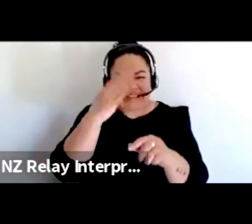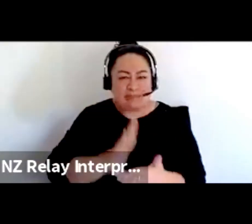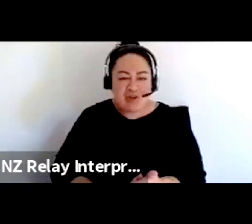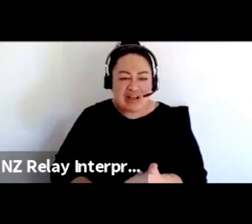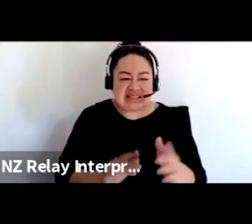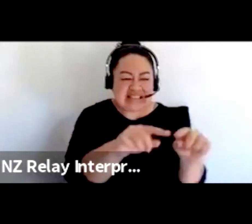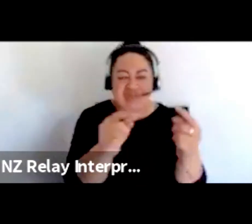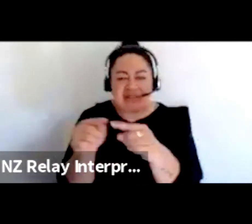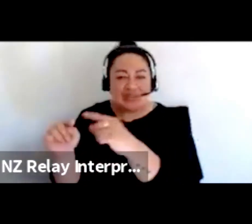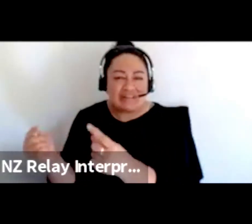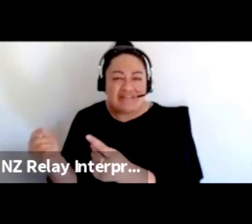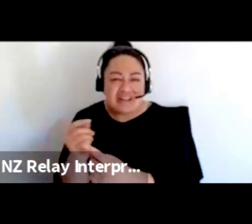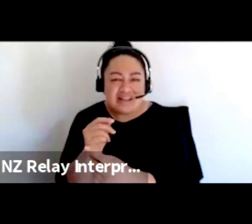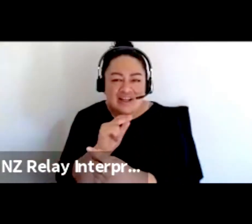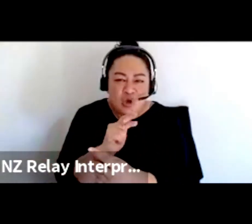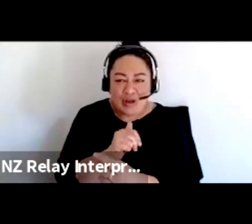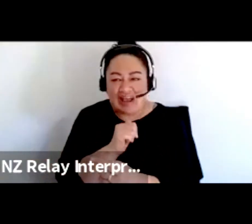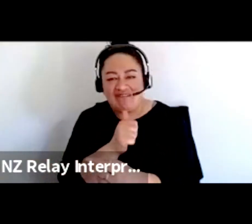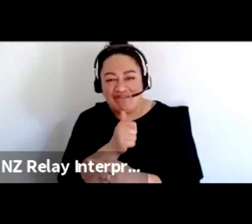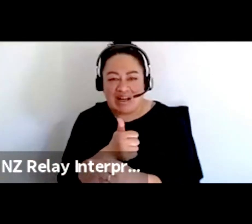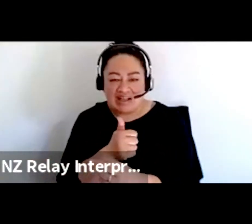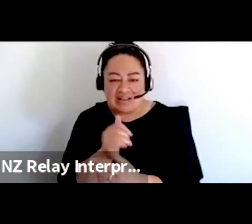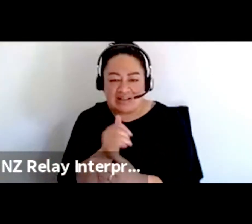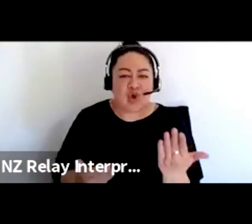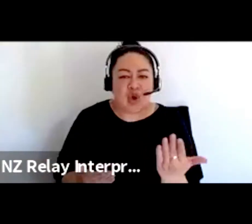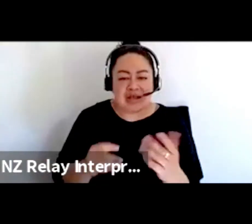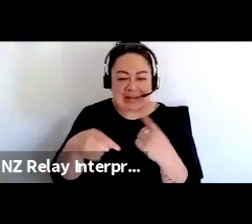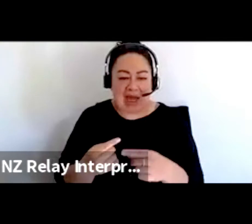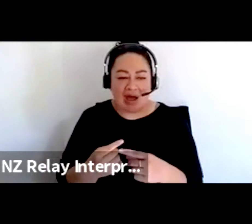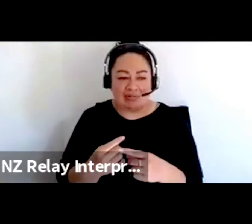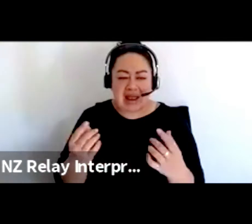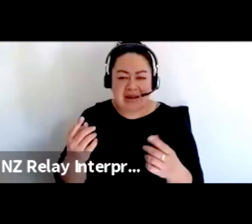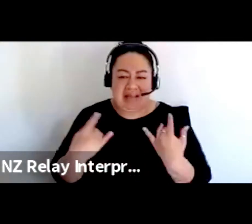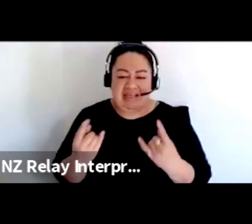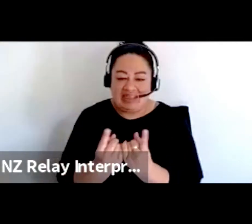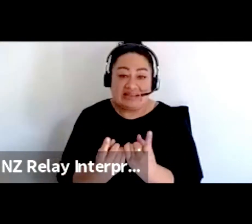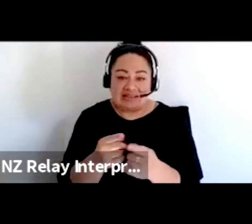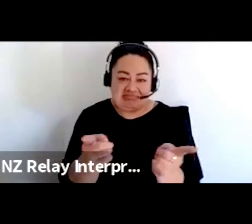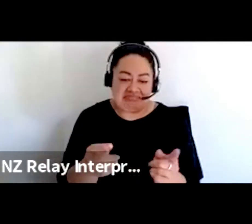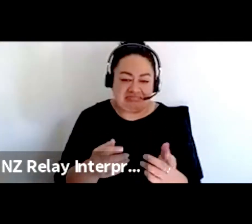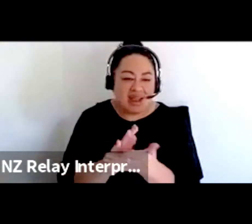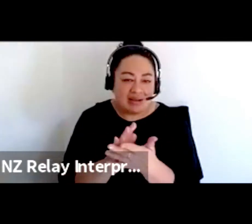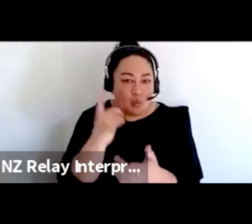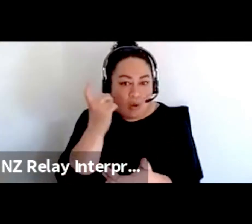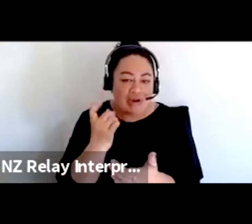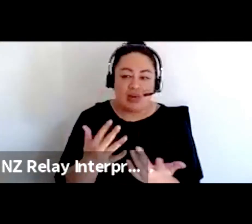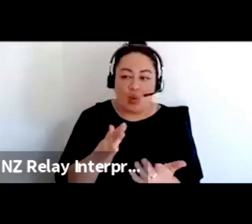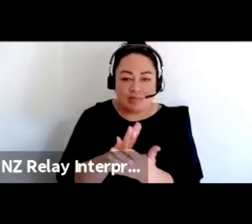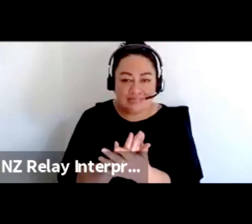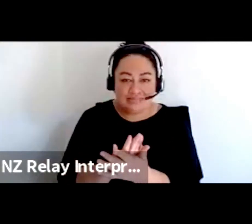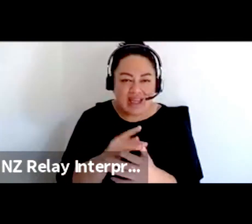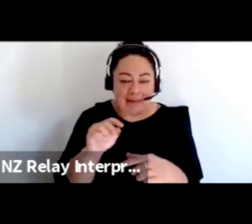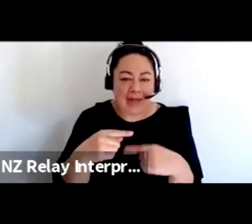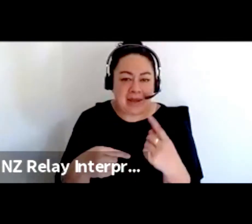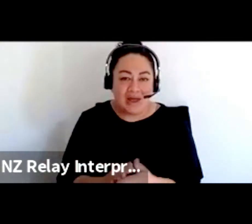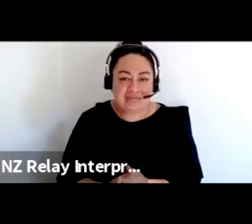vaccinated, about what they were worried about and what they had happened. So it was good because it actually shared what it was like